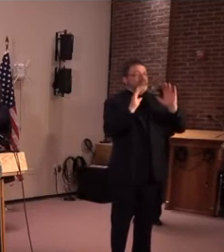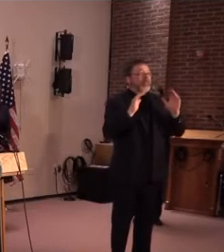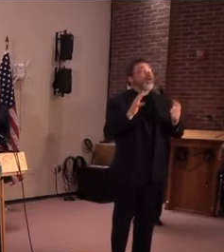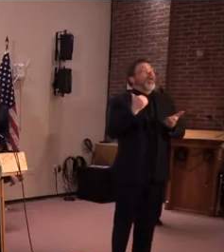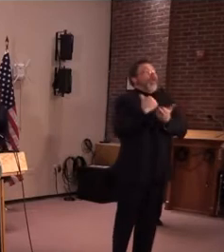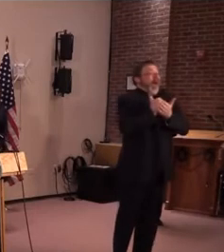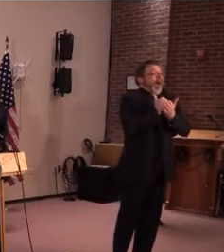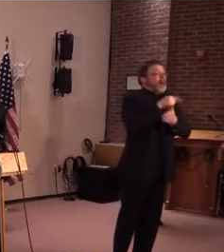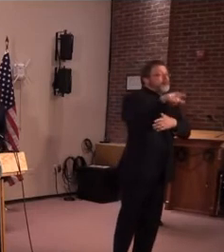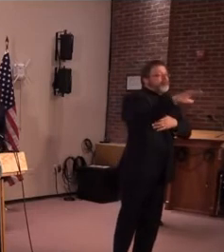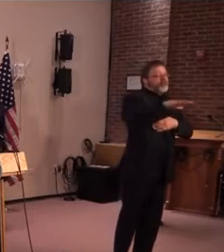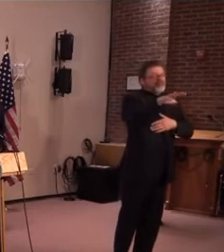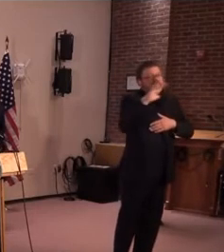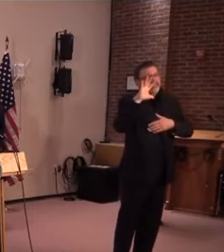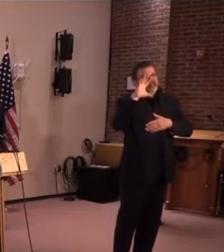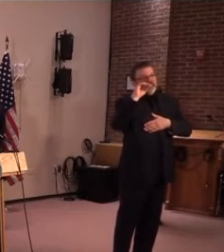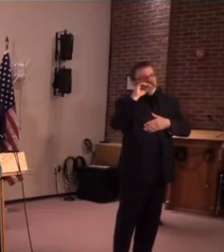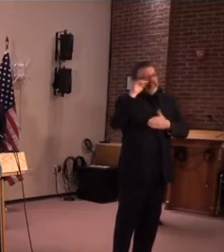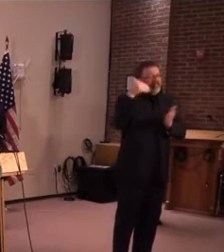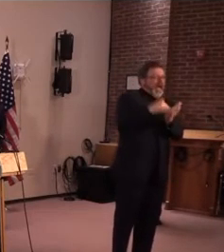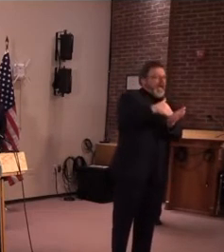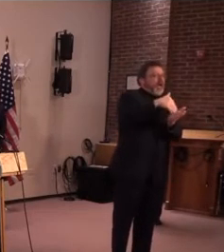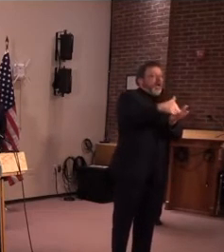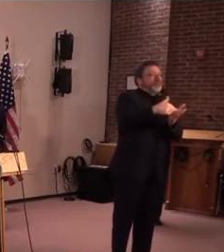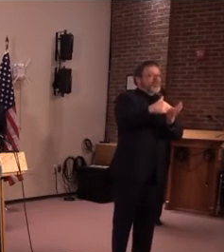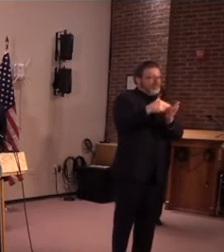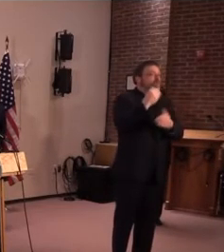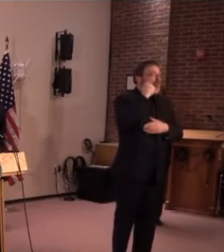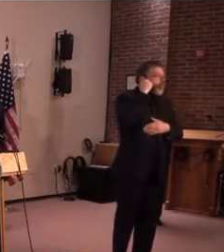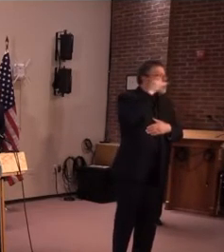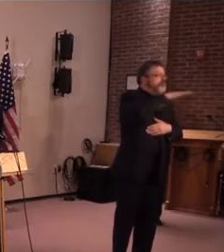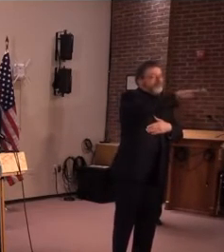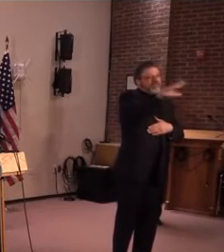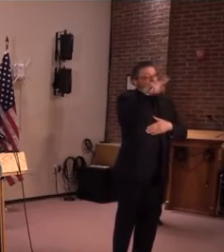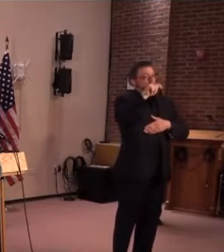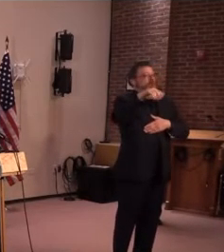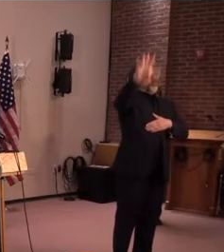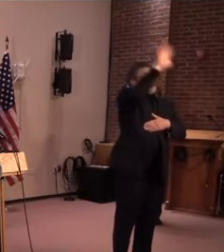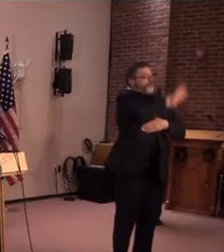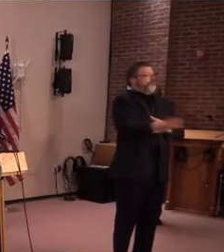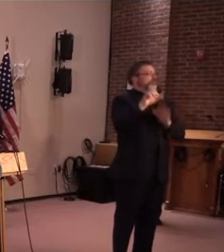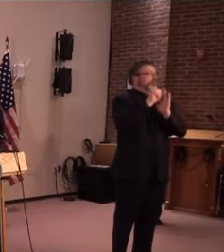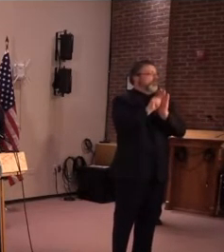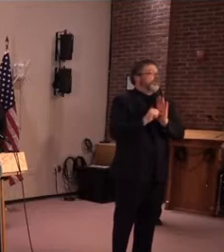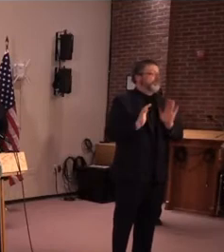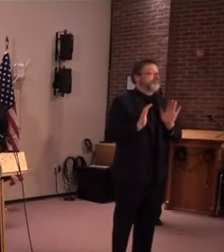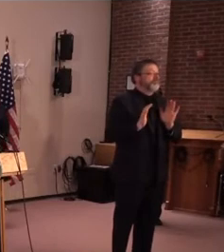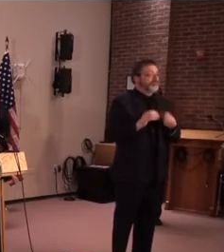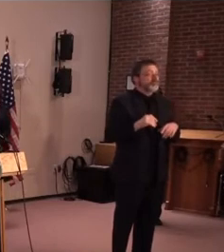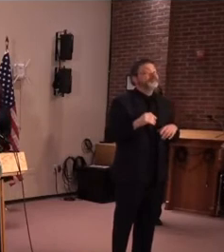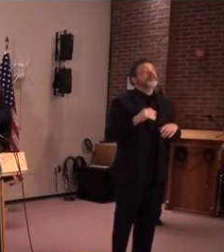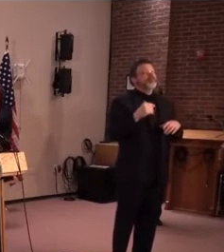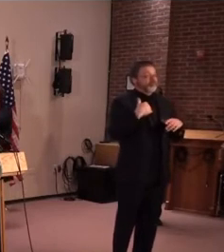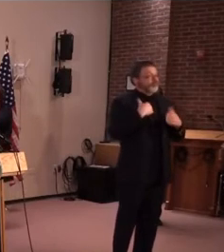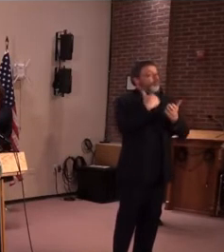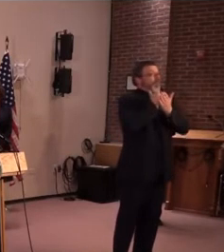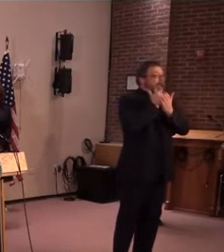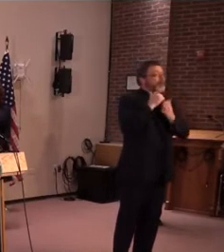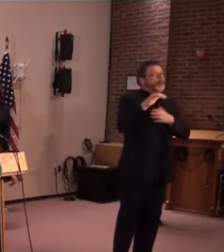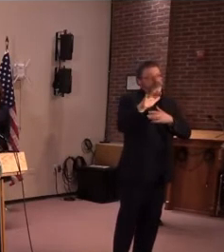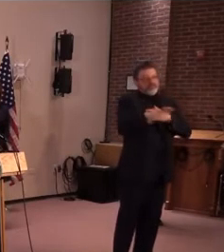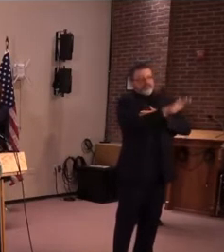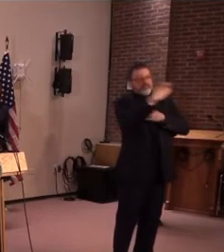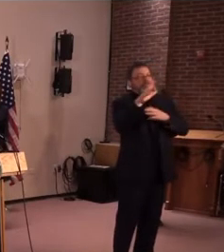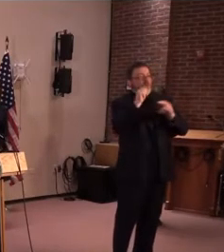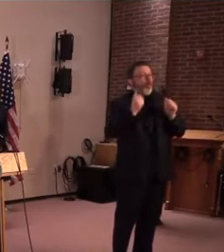them cover the rent payments and addressing more than 15% of the state's rental housing stock. Payments will be dispersed